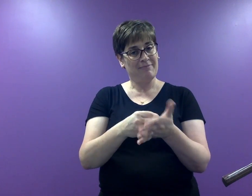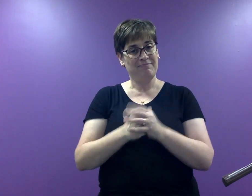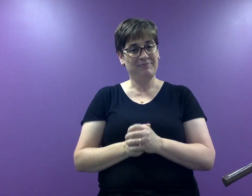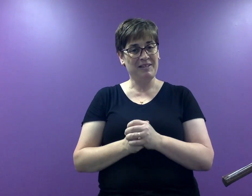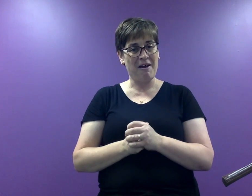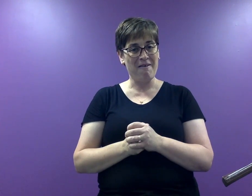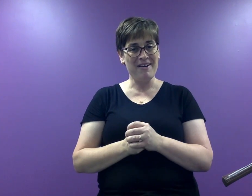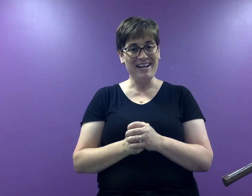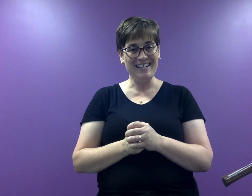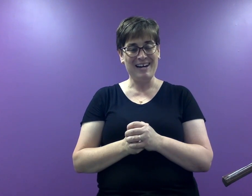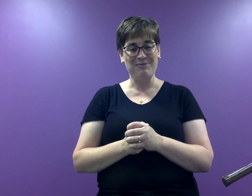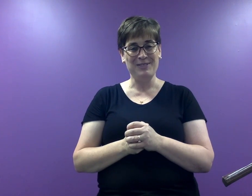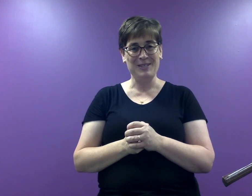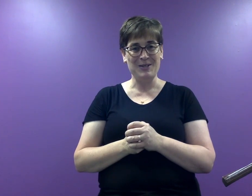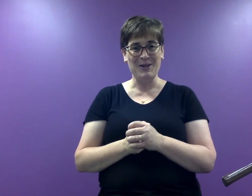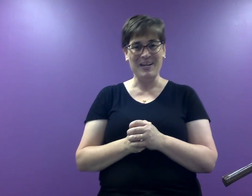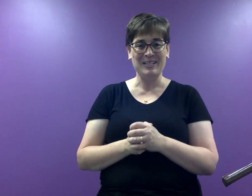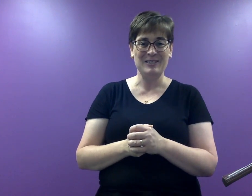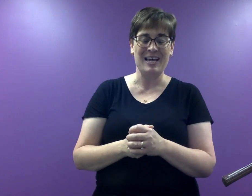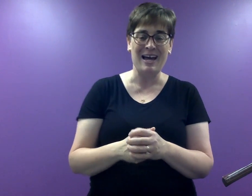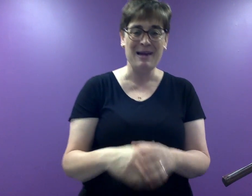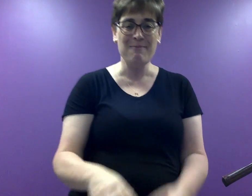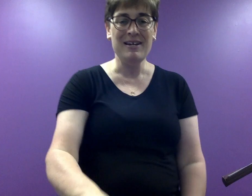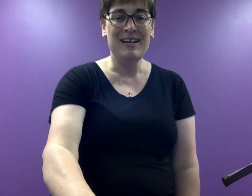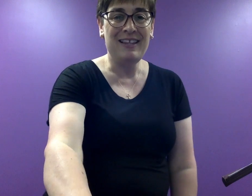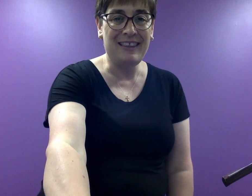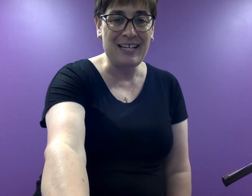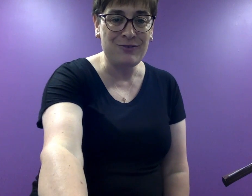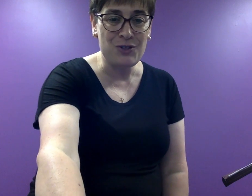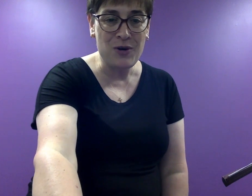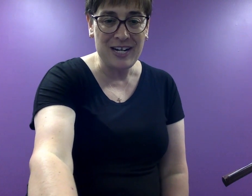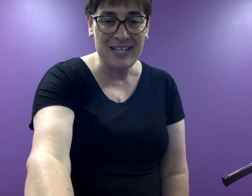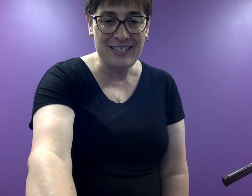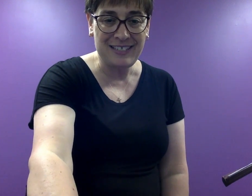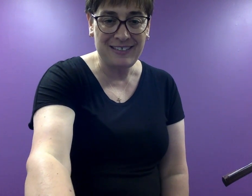money? All right, I will see y'all next time. Thanks for joining us.